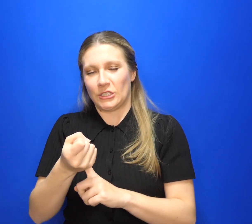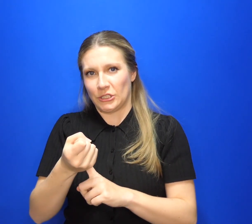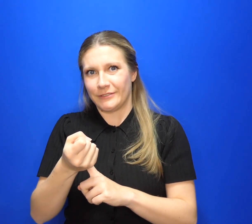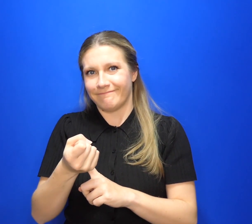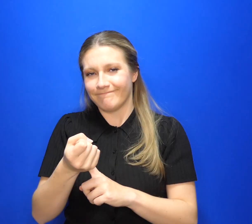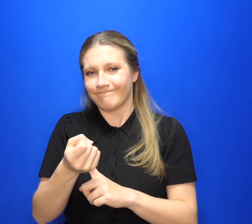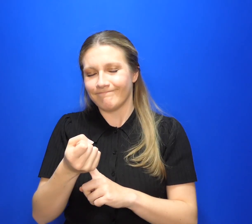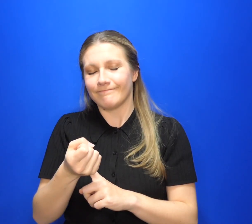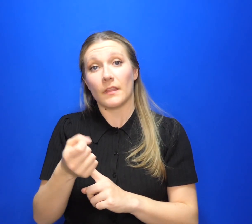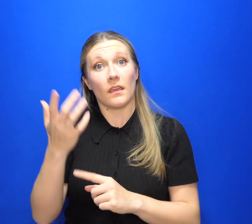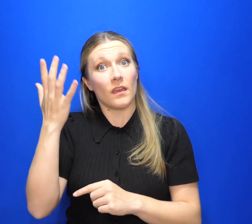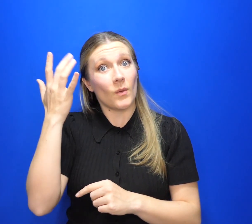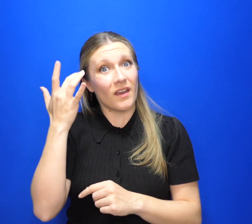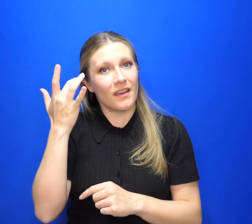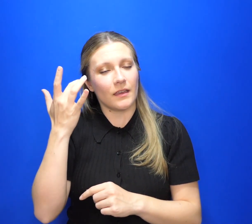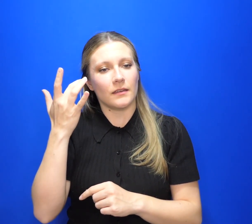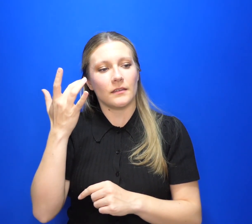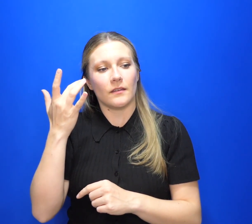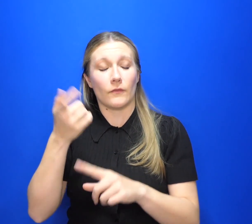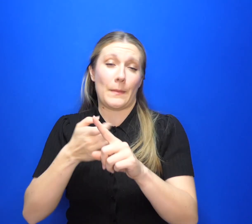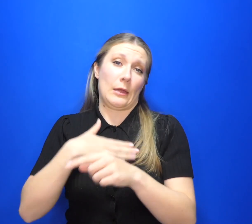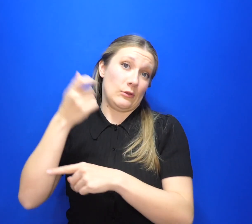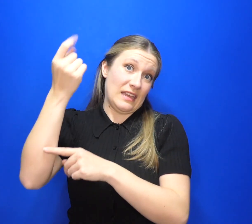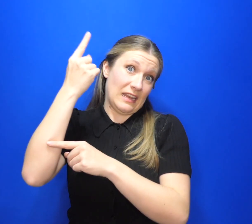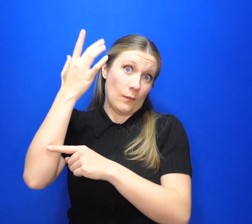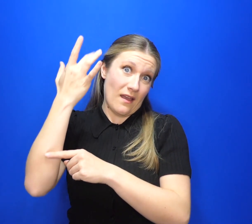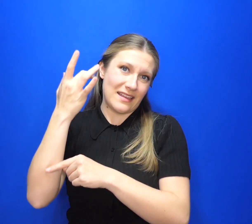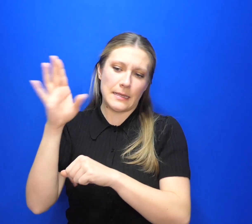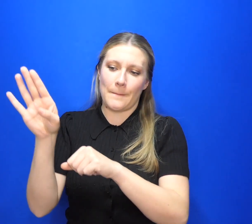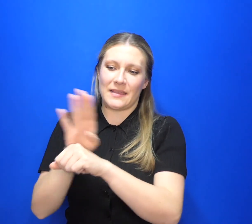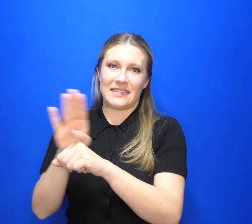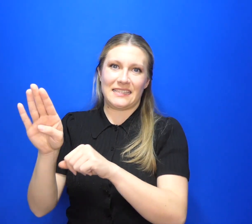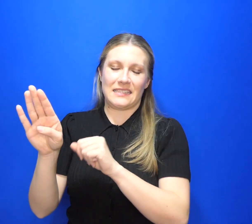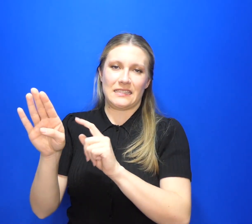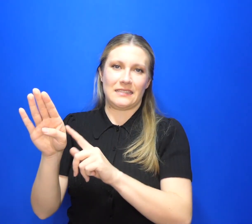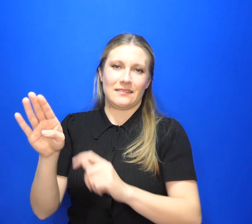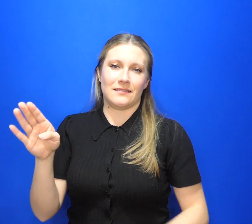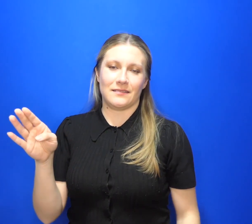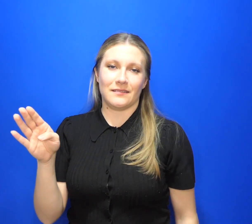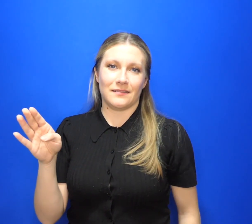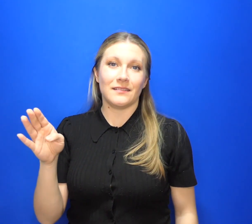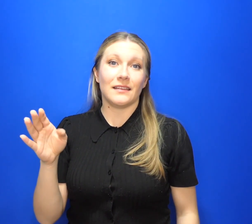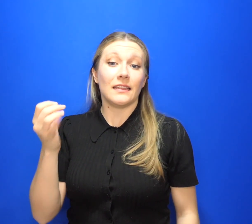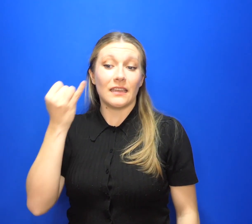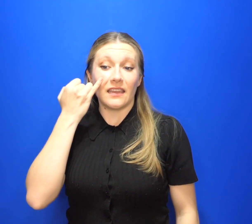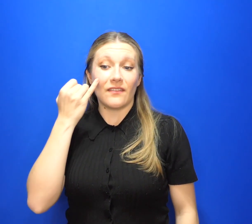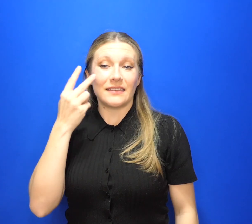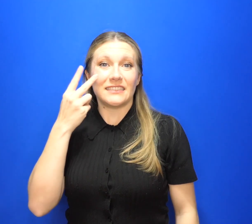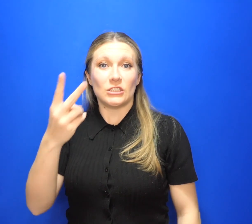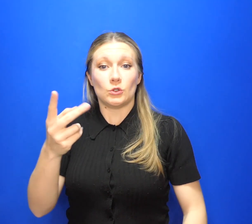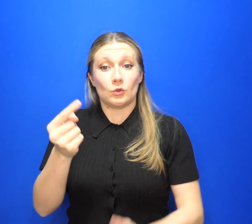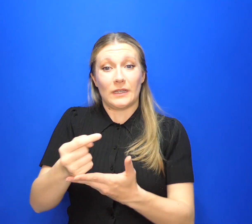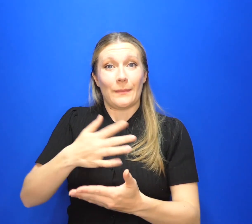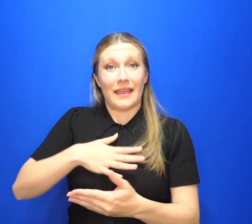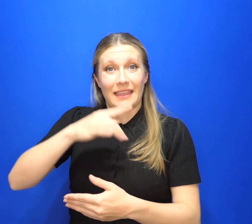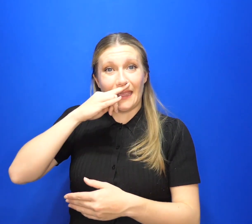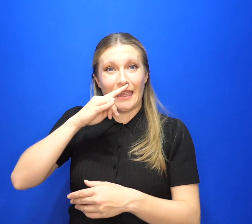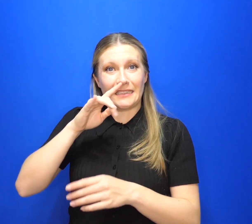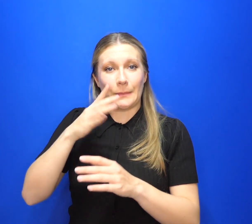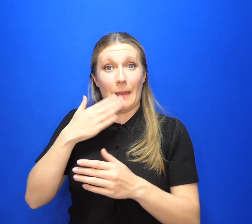a business. And if I see you treating my kid poorly, I don't want to come back here. So everyone's very nice and accommodating.